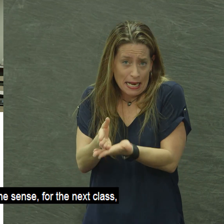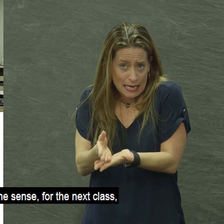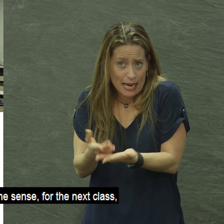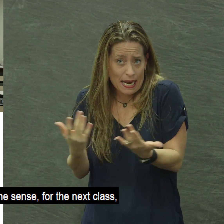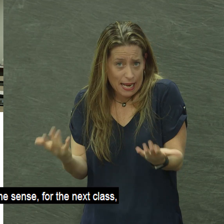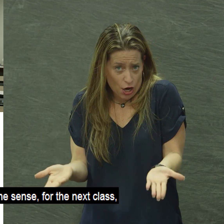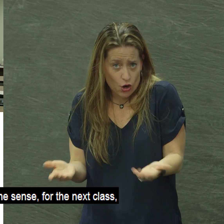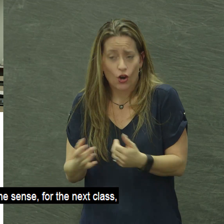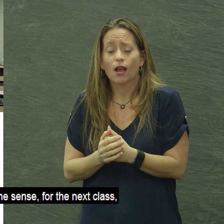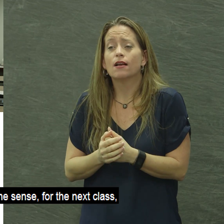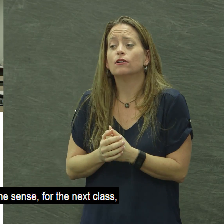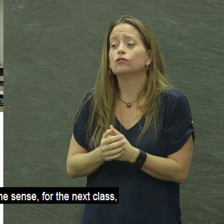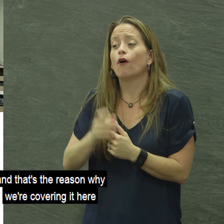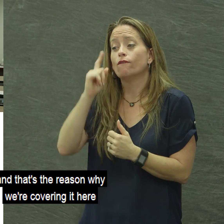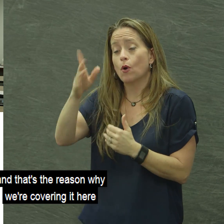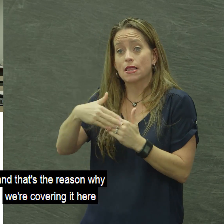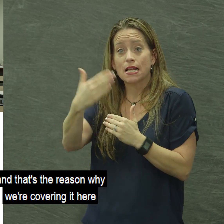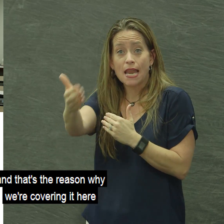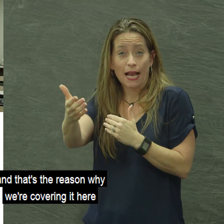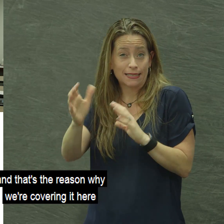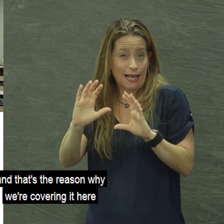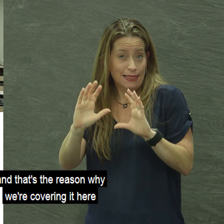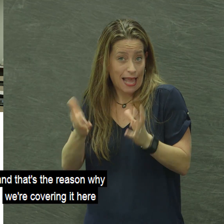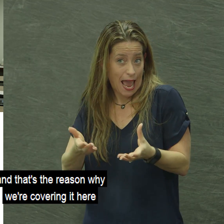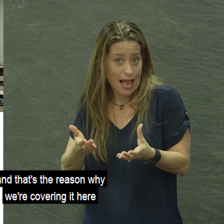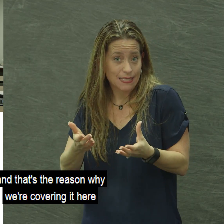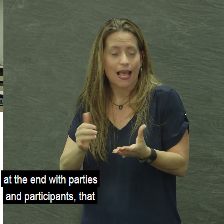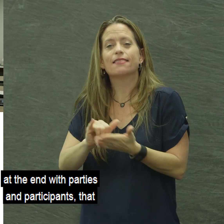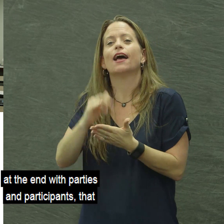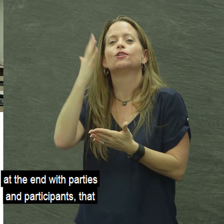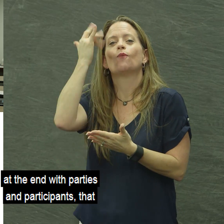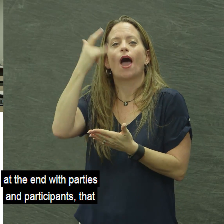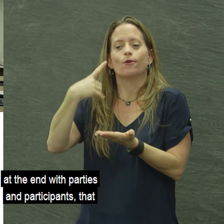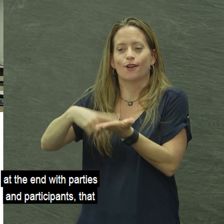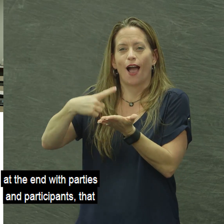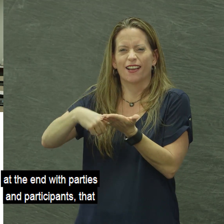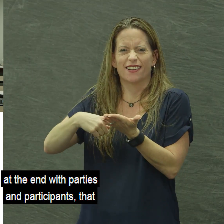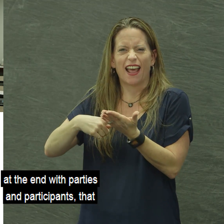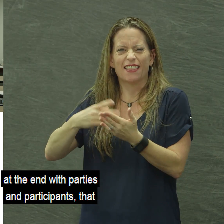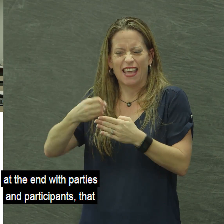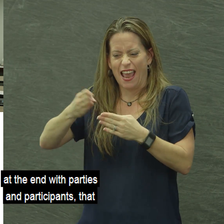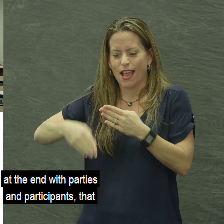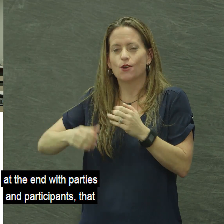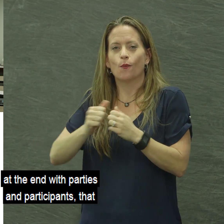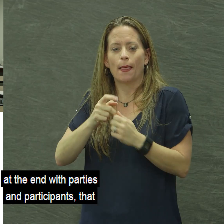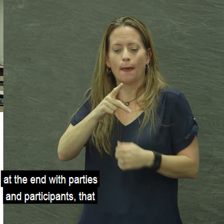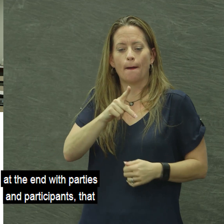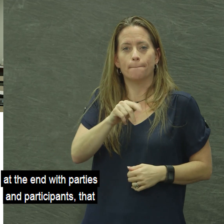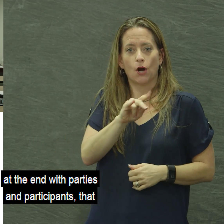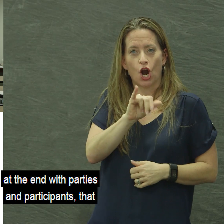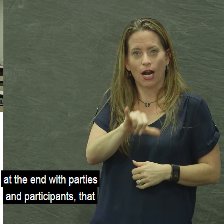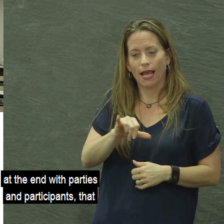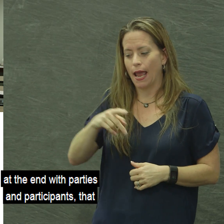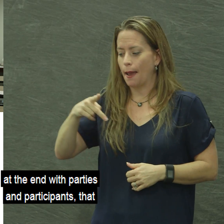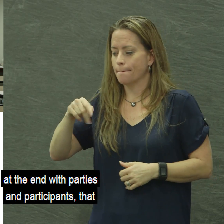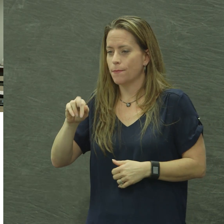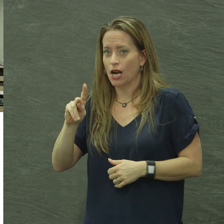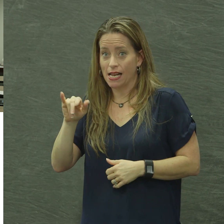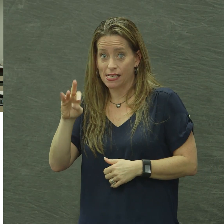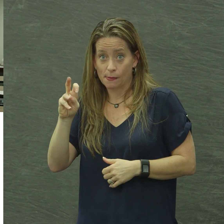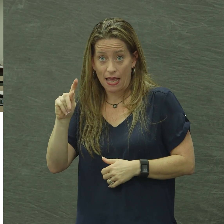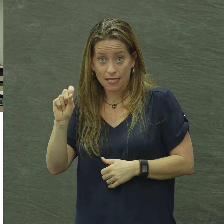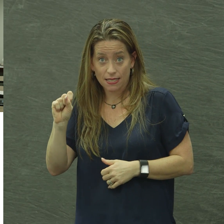the next class, and that's the reason why we're covering it here at the end with parties and participants, that